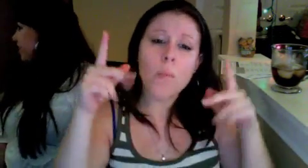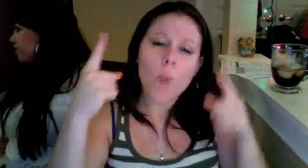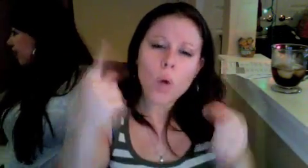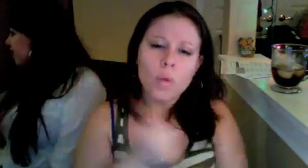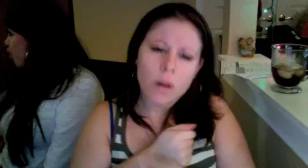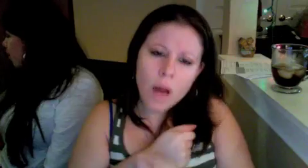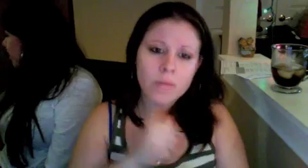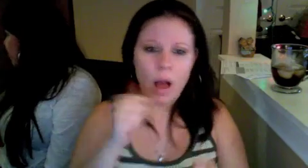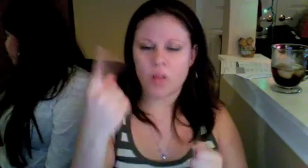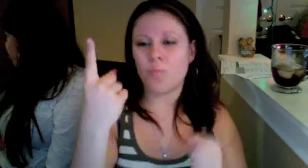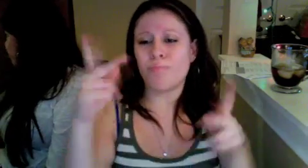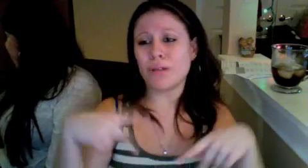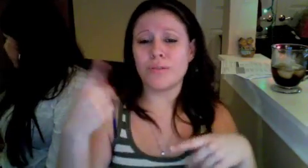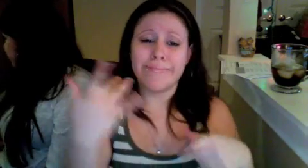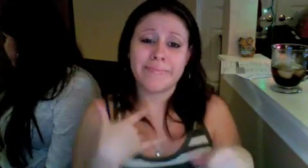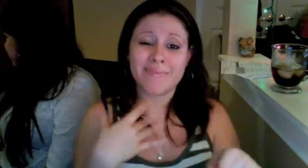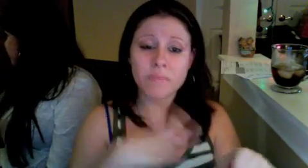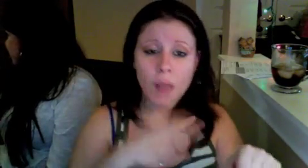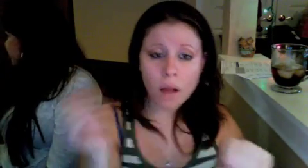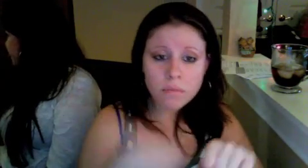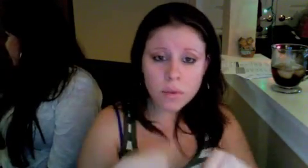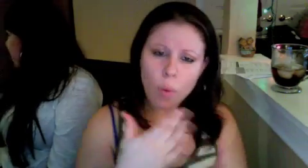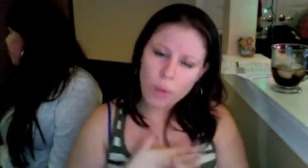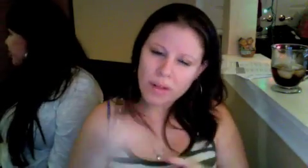the person that simply has sex with you. Appreciate them to the